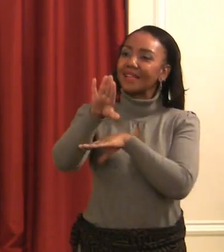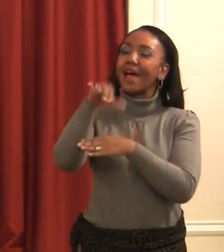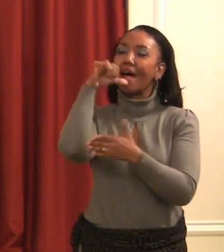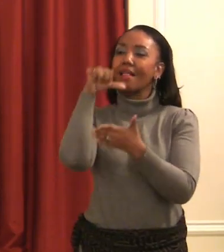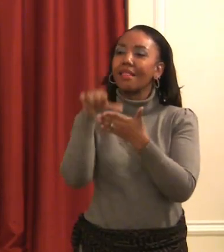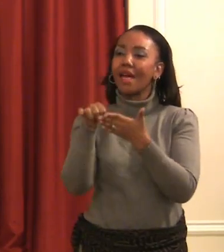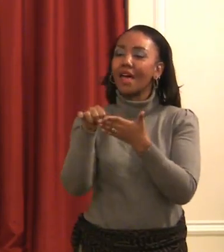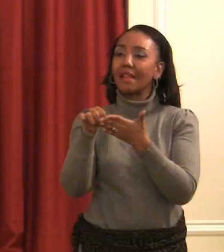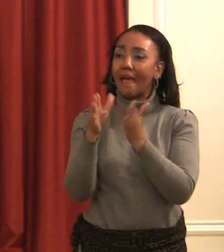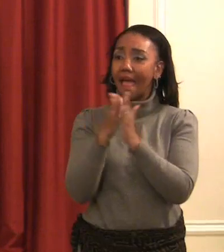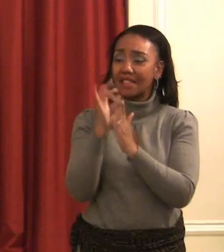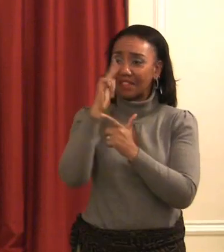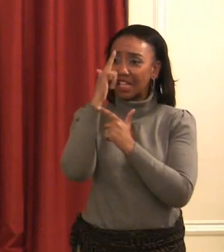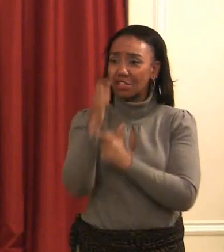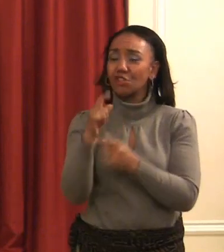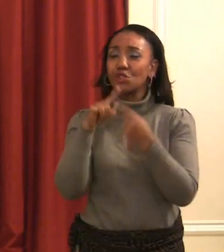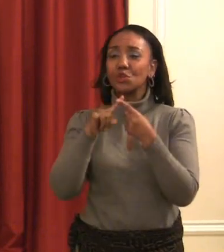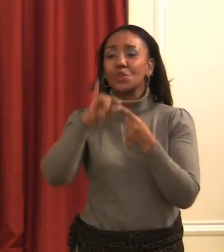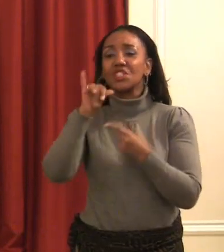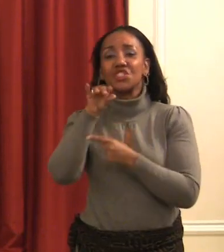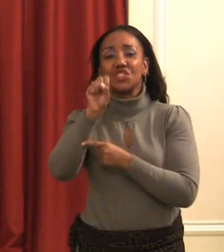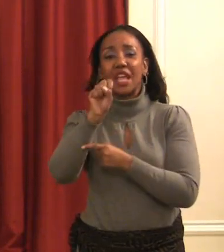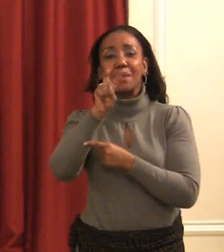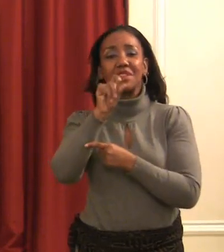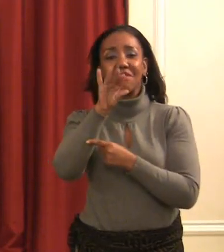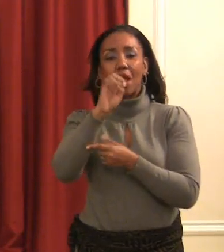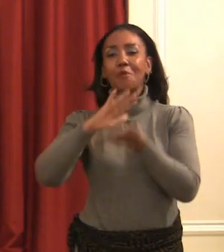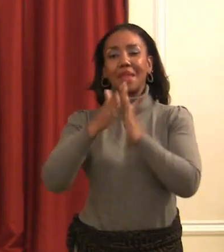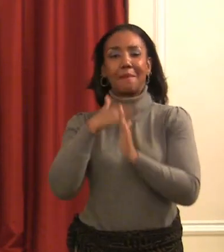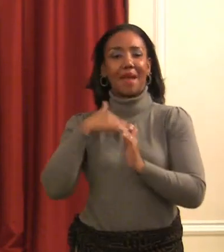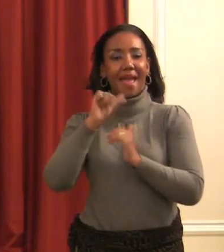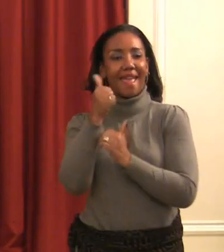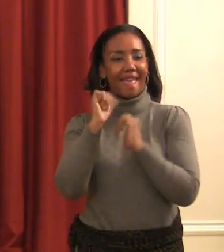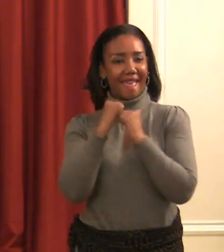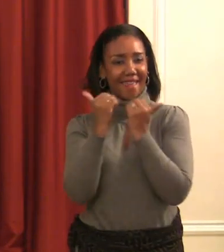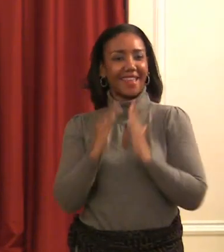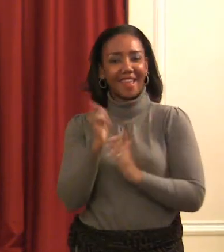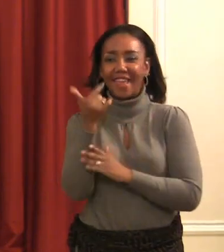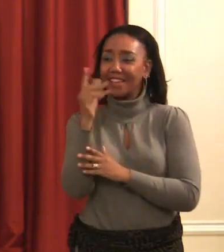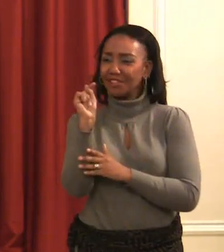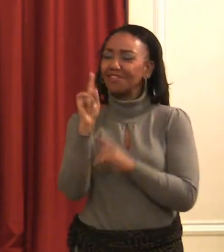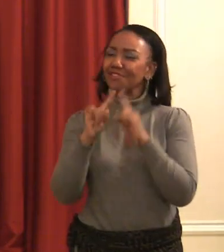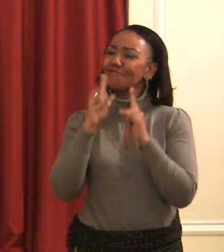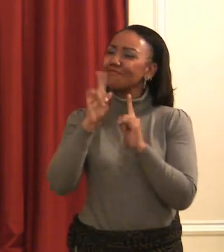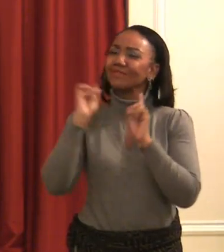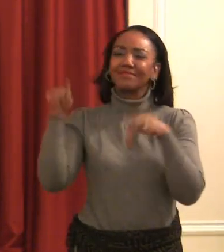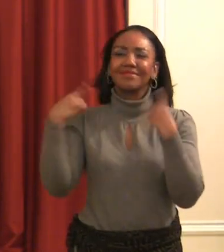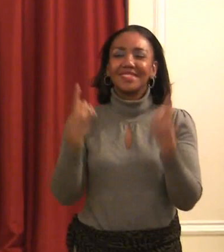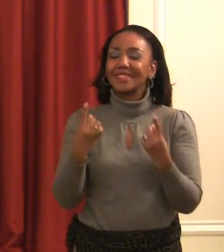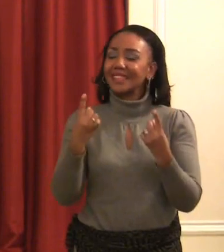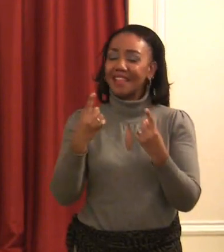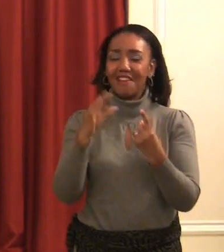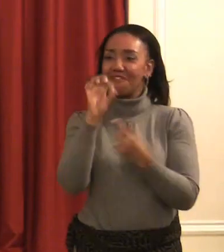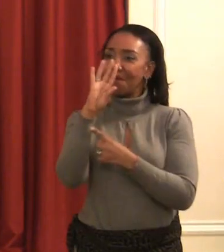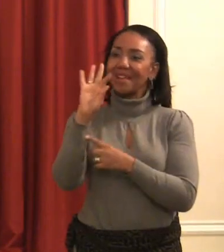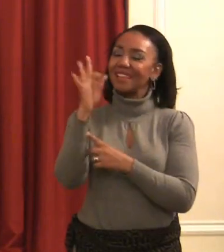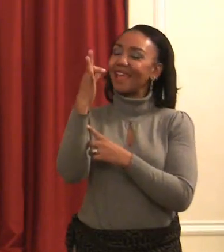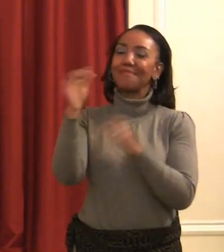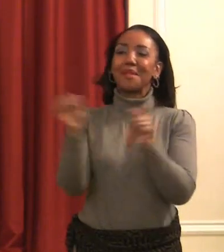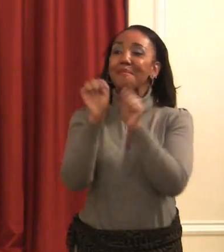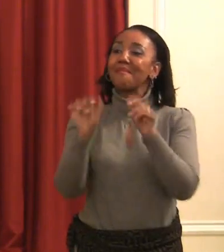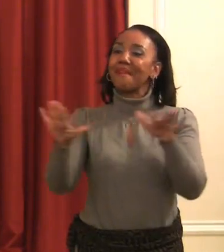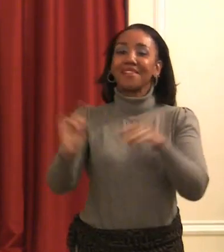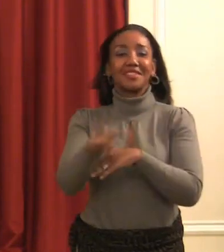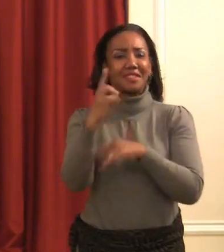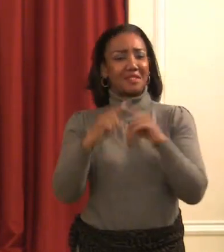letter to James Vines, who would become my agent. And so it's just been always a magical day for me. So I